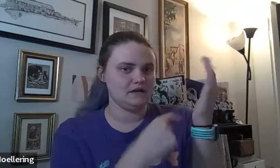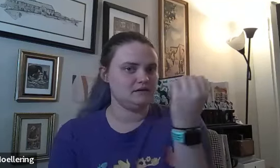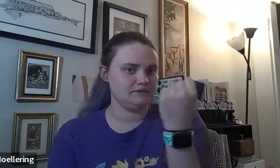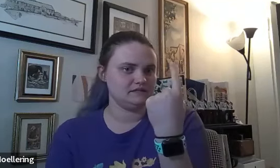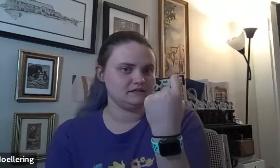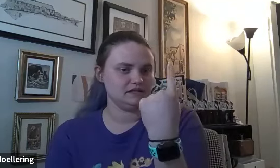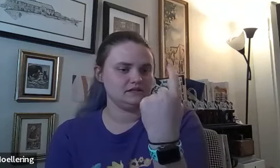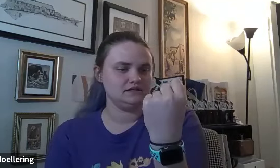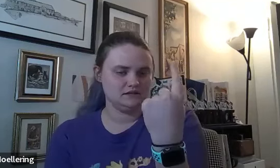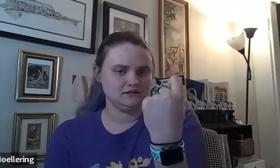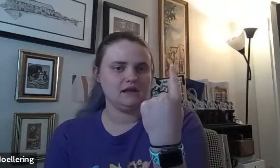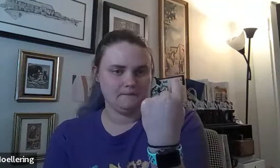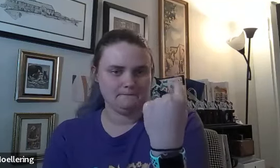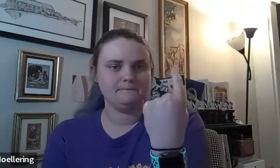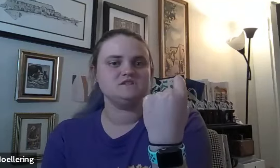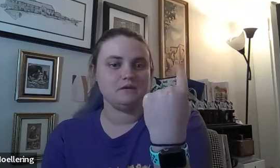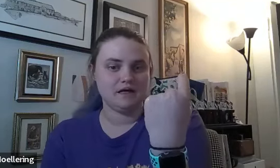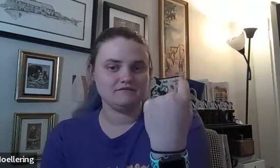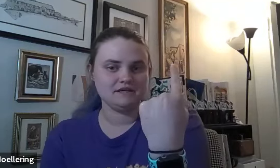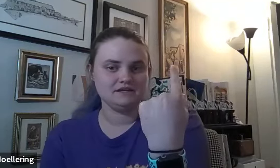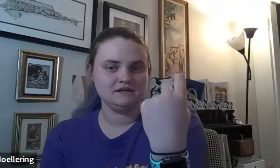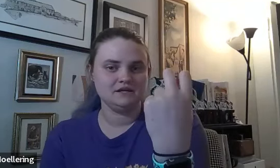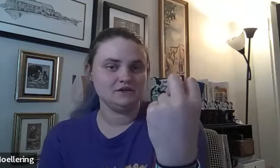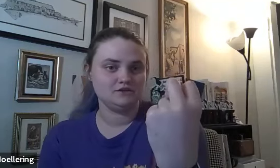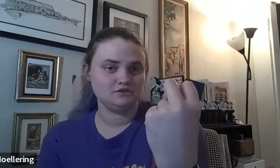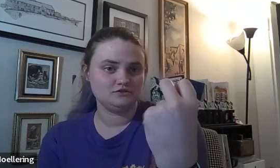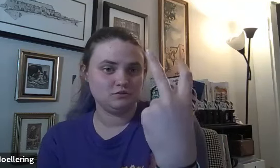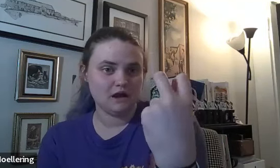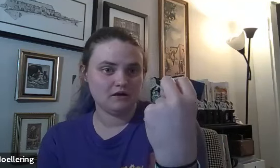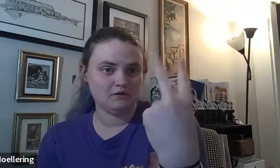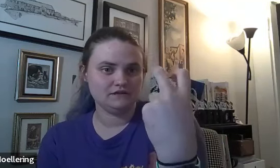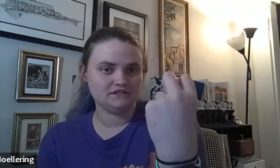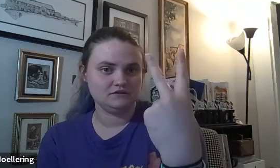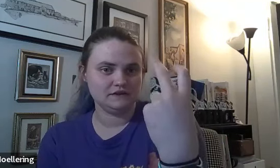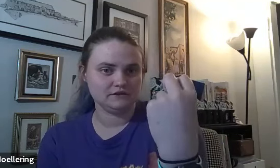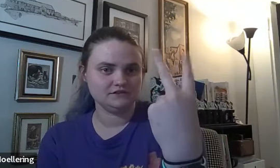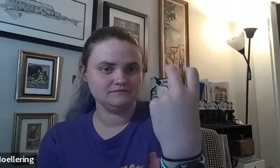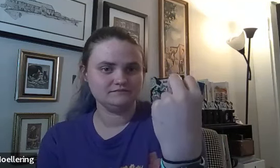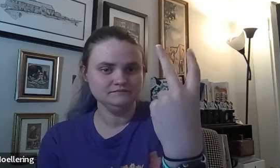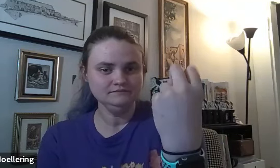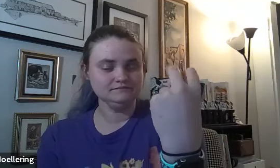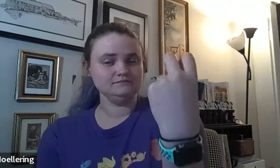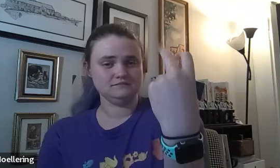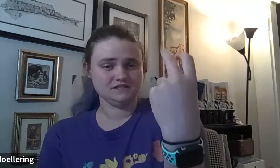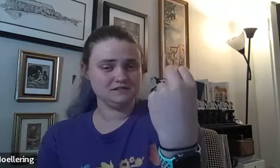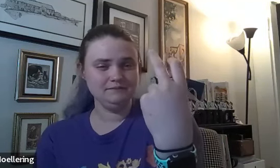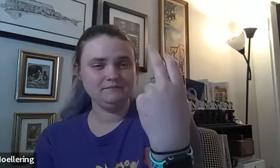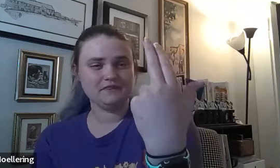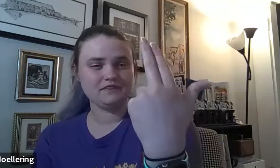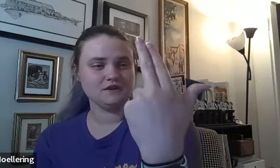hand, basically. Yeah. So 11, 12 is 2 fingers. Excuse me.